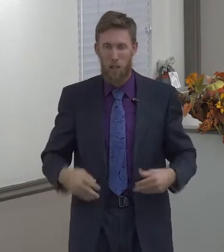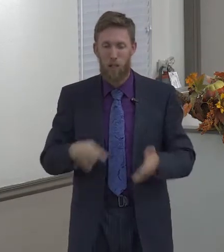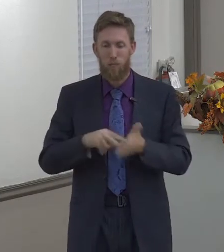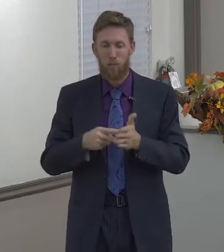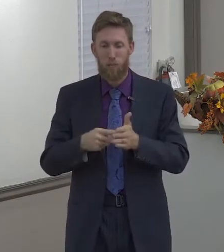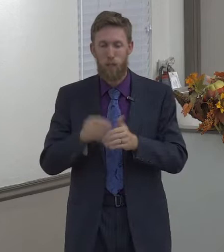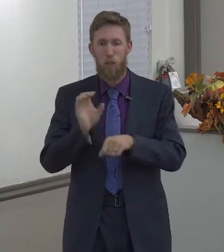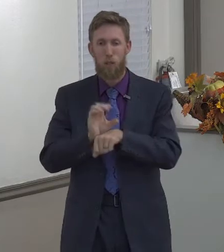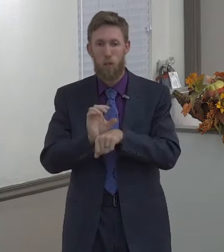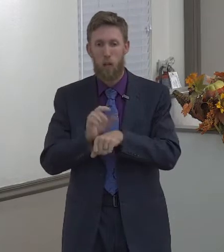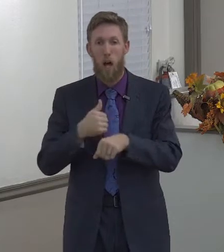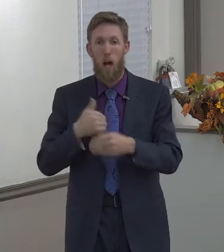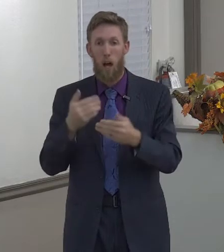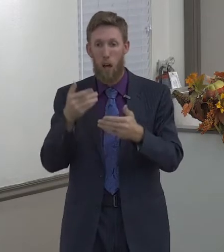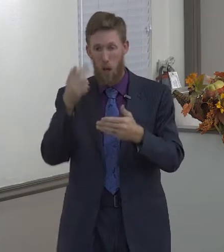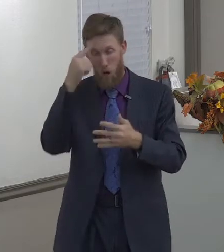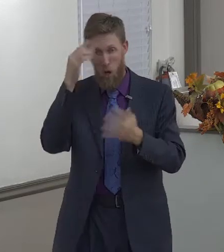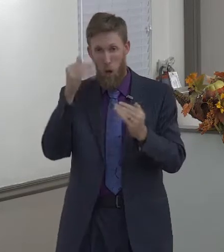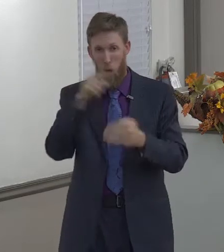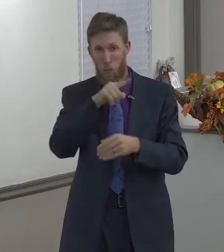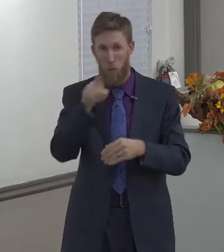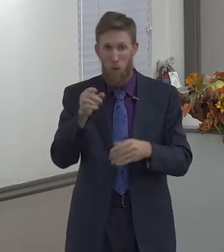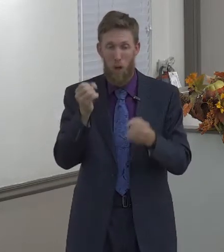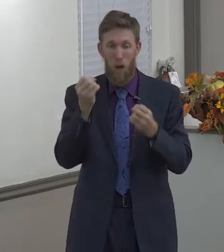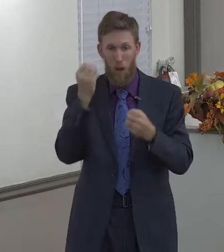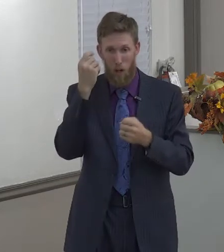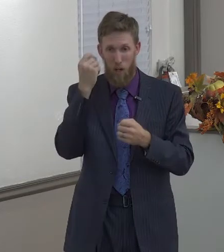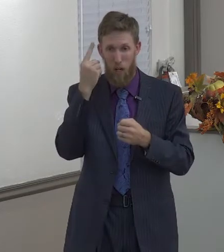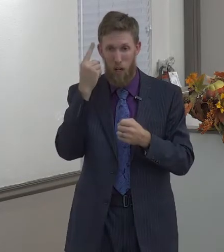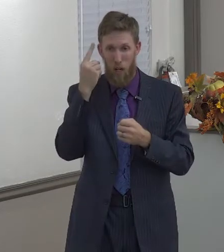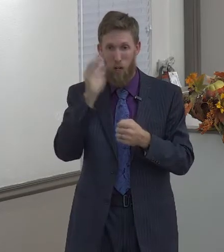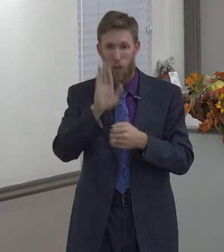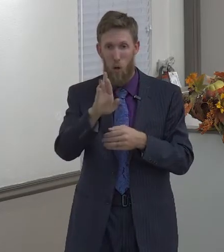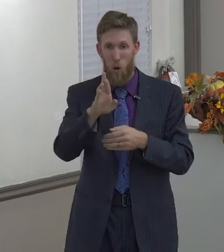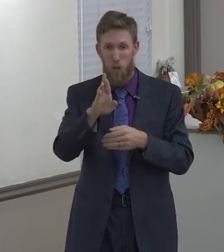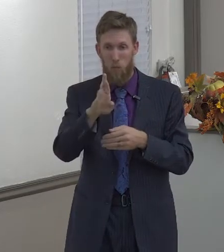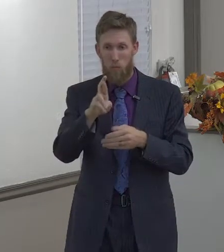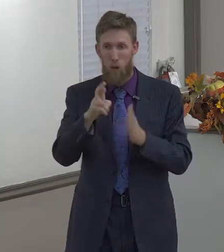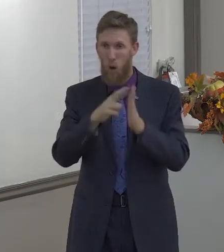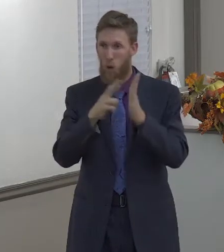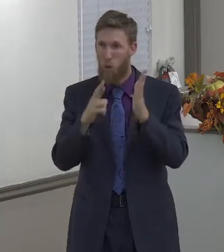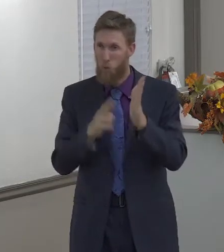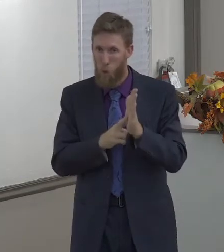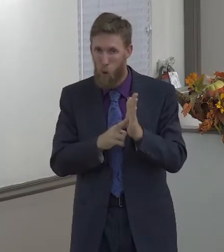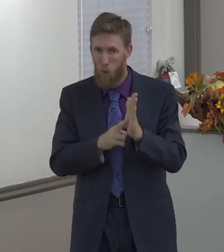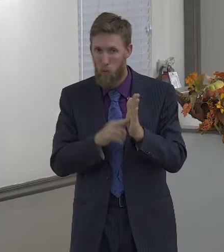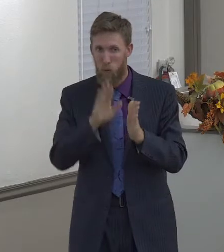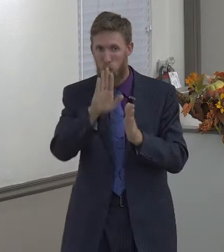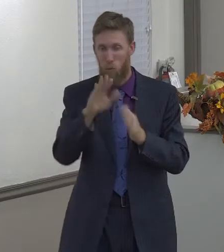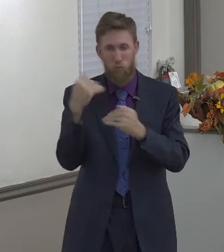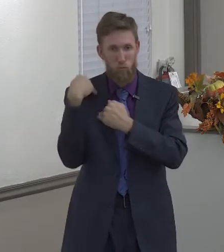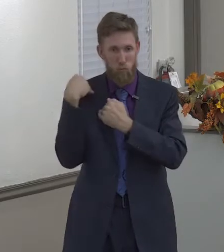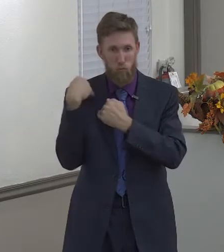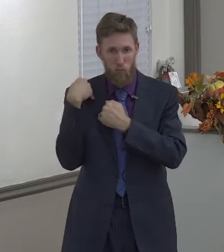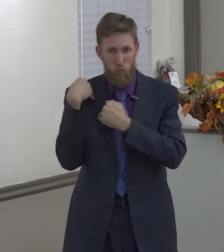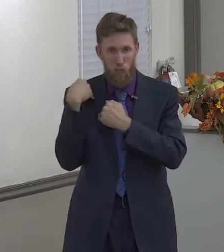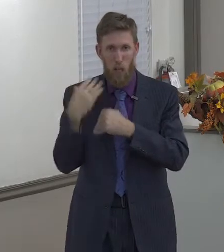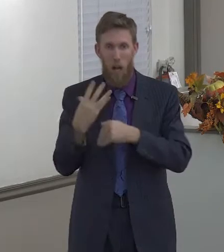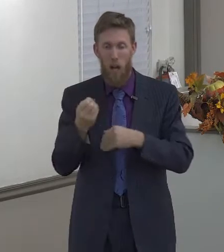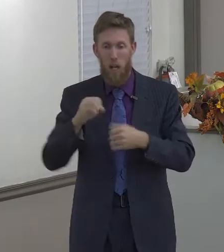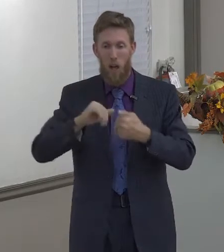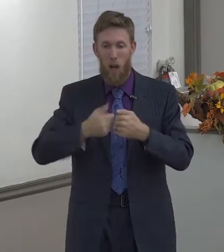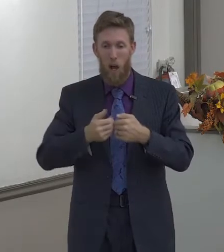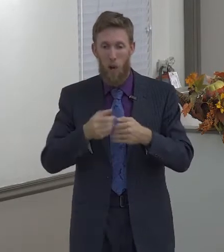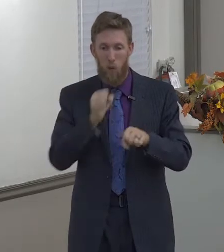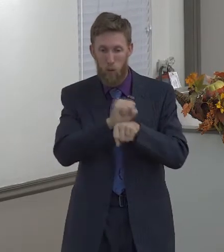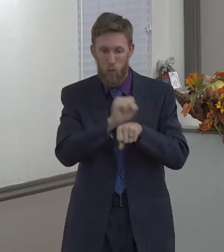another. So point number one tonight is the ministry of the Spirit. Verses 4 through 11,